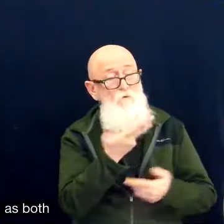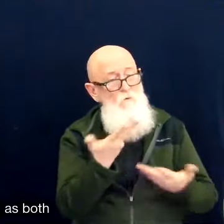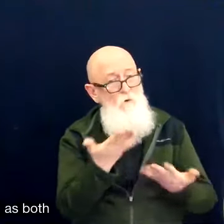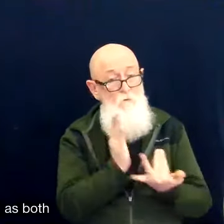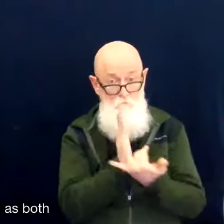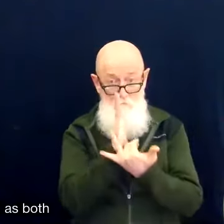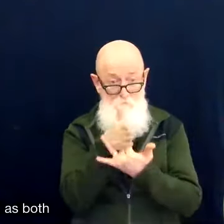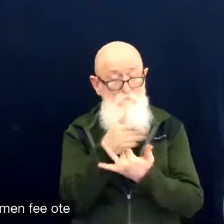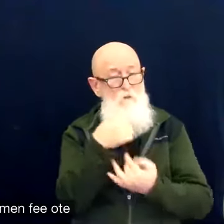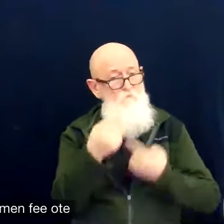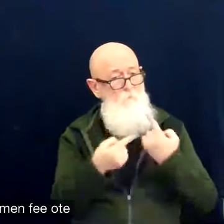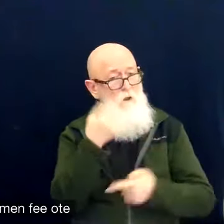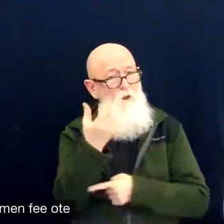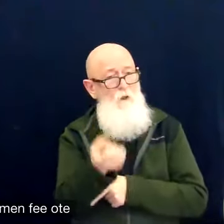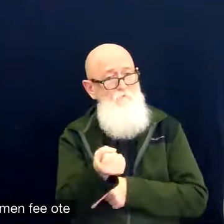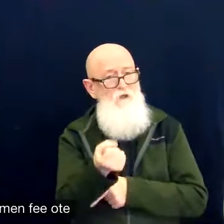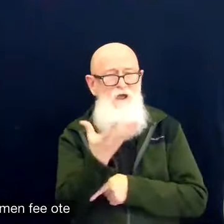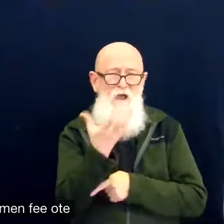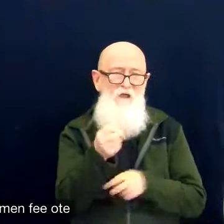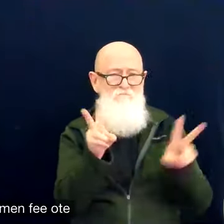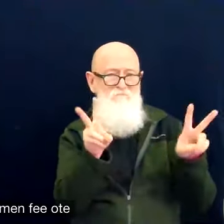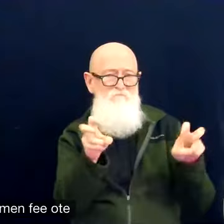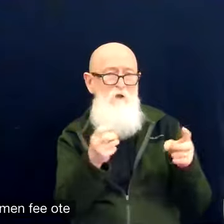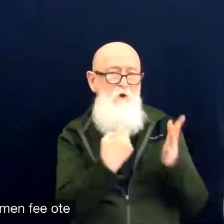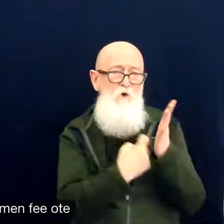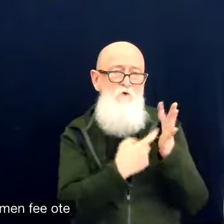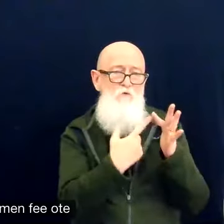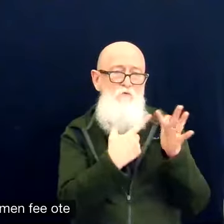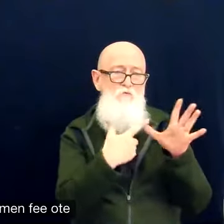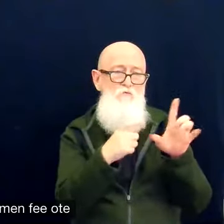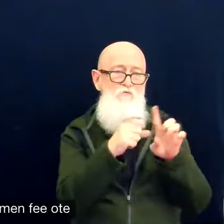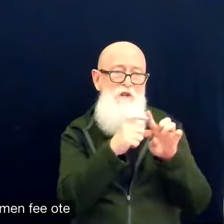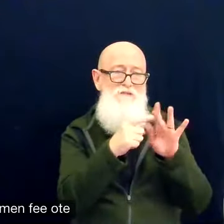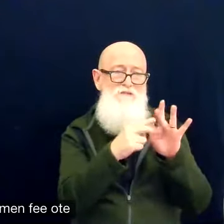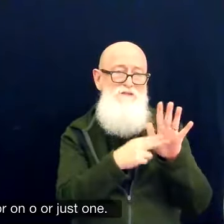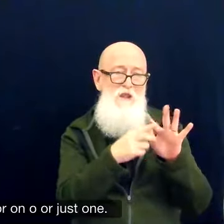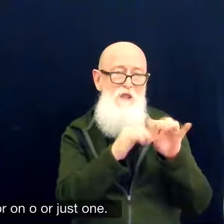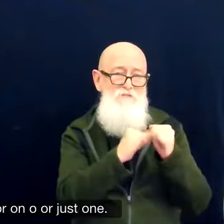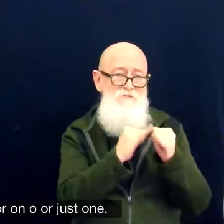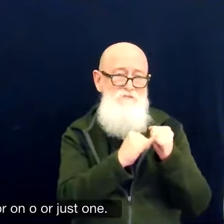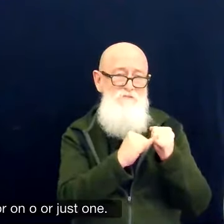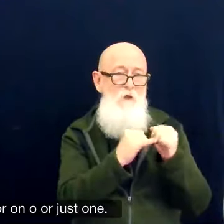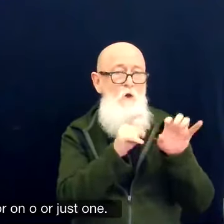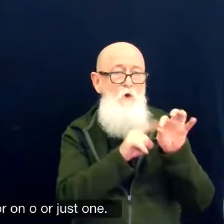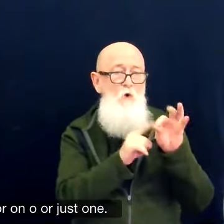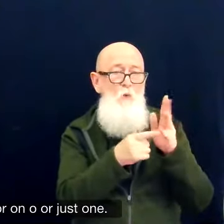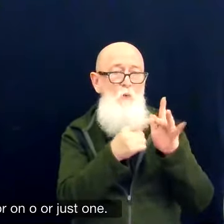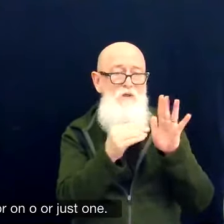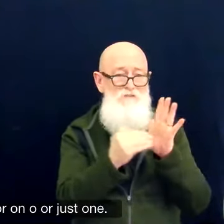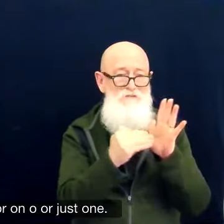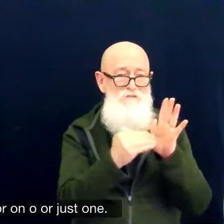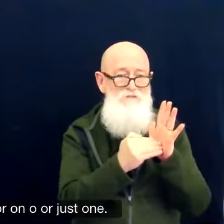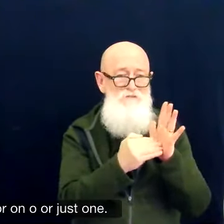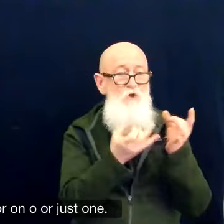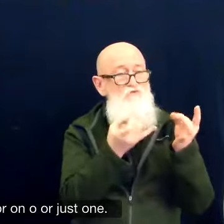sent you, there are readiness quizzes, and they're a set of questions to check if you are ready